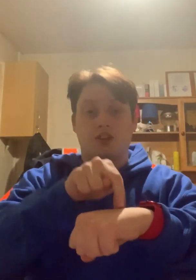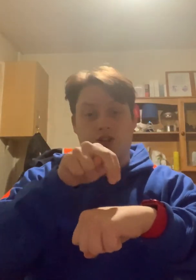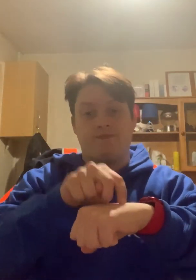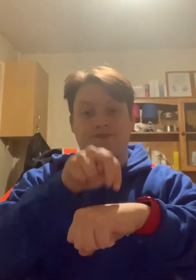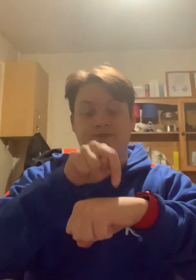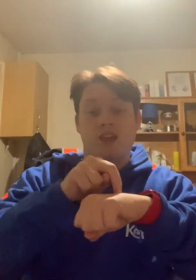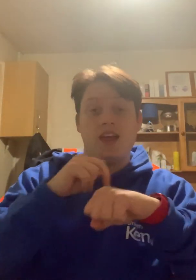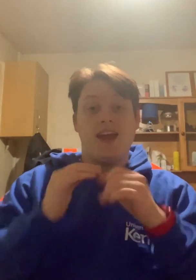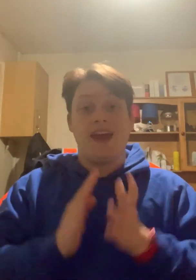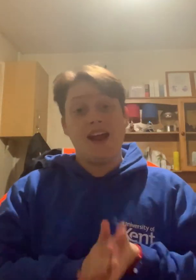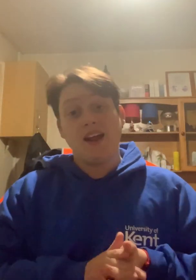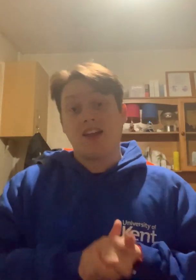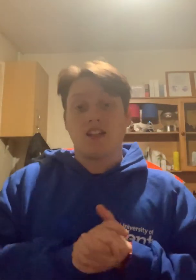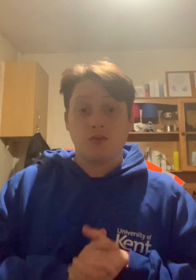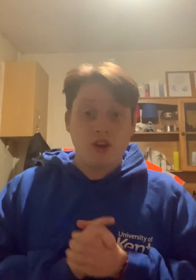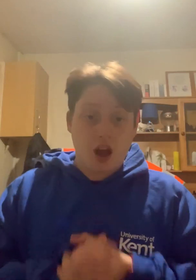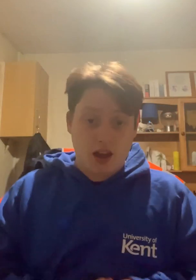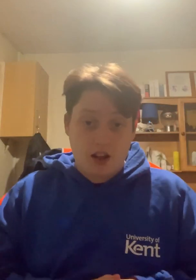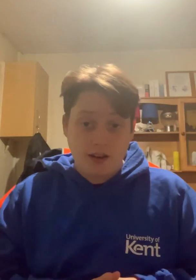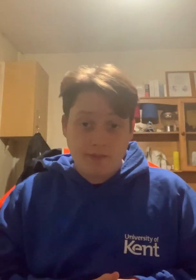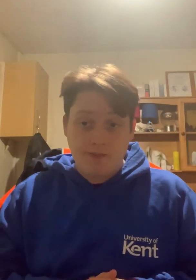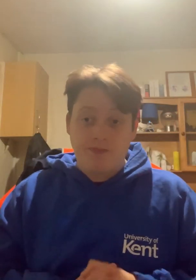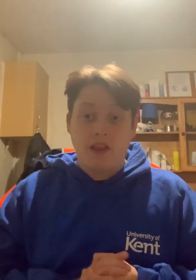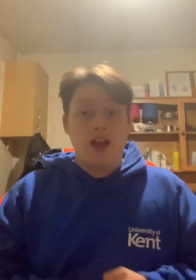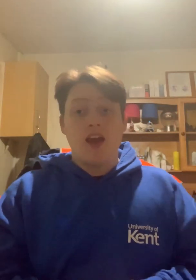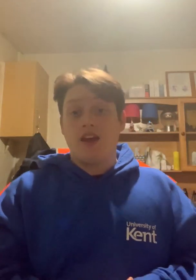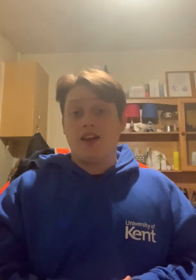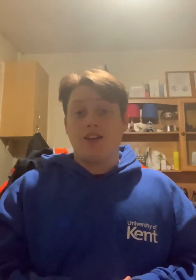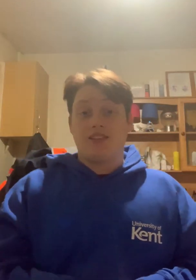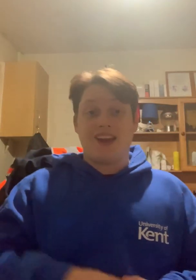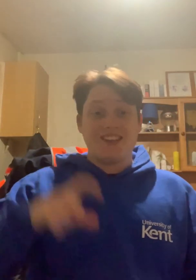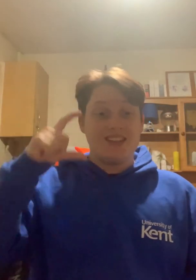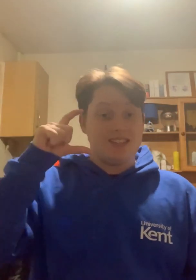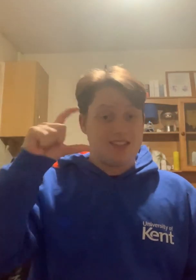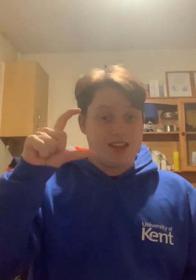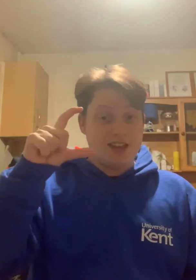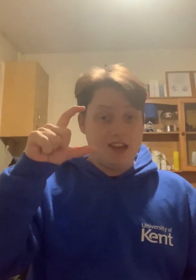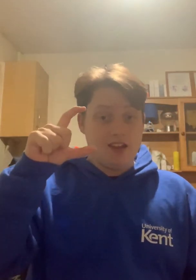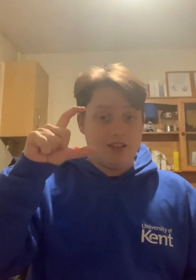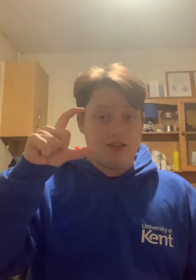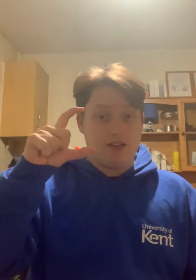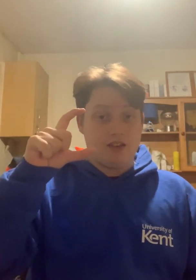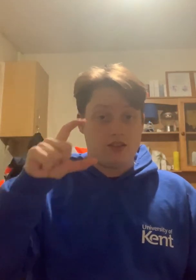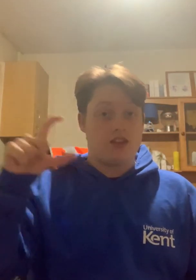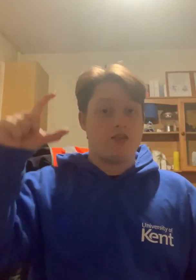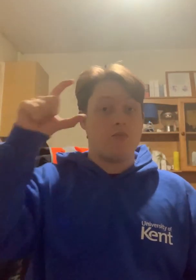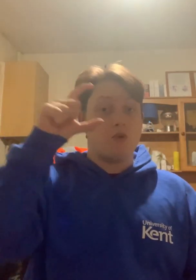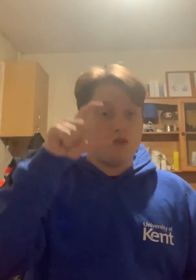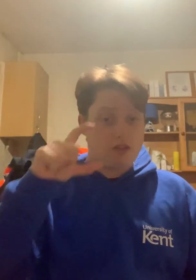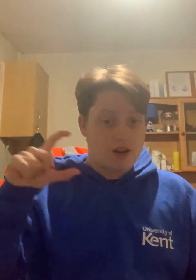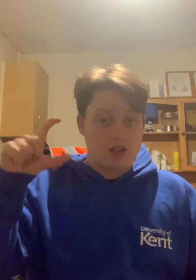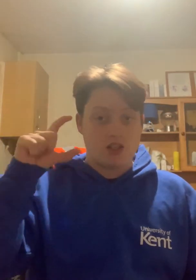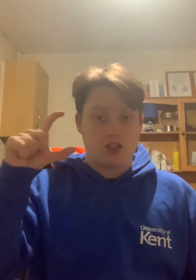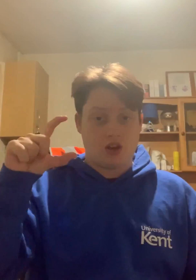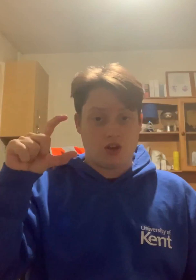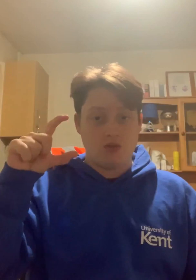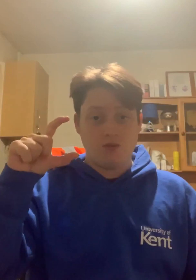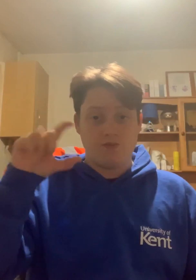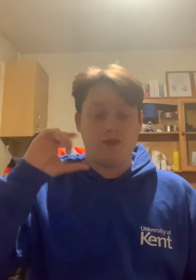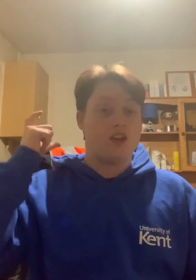Irish. Canterbury Nightline is the letter C, then move it around in a circle.